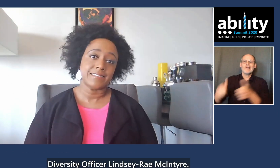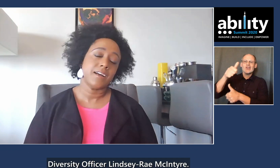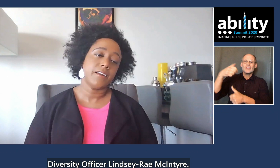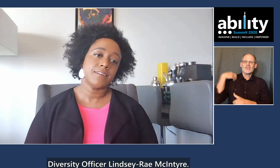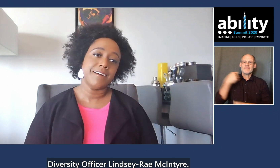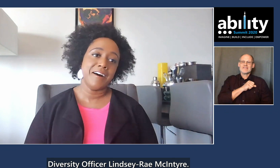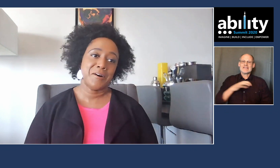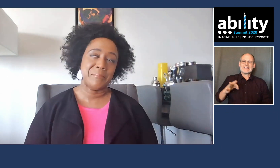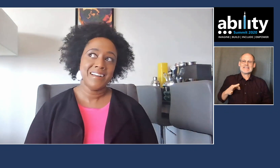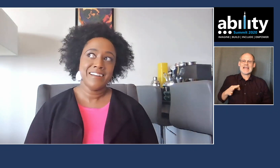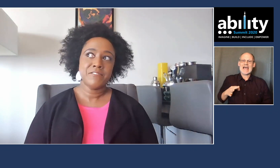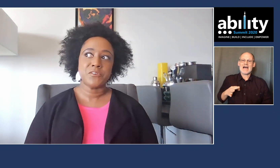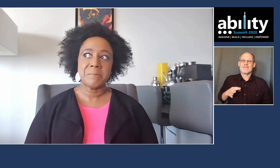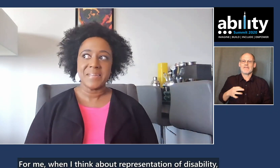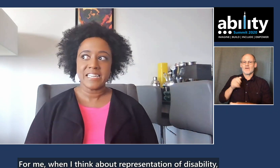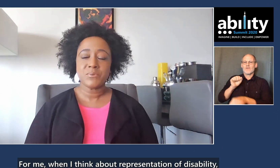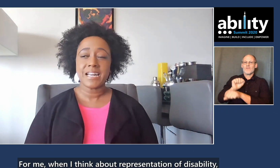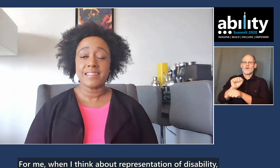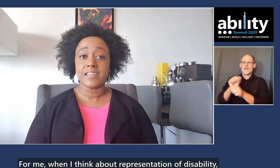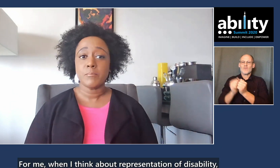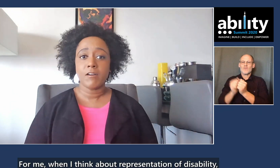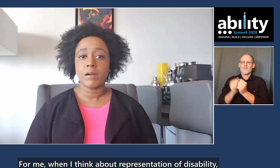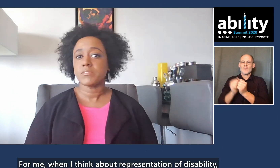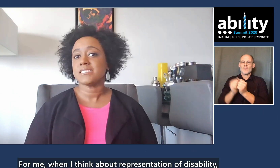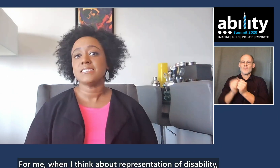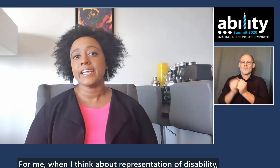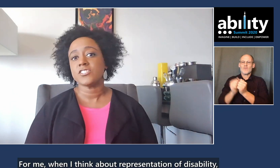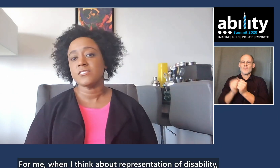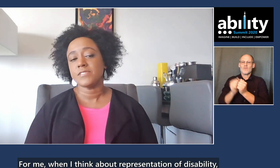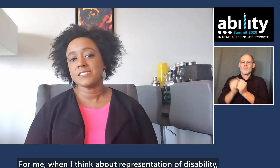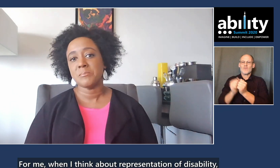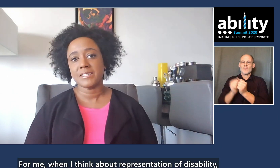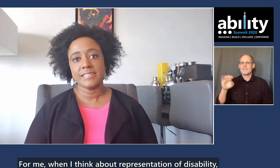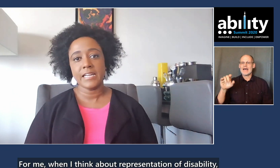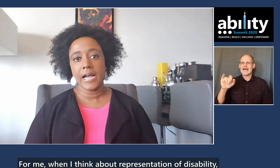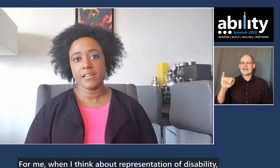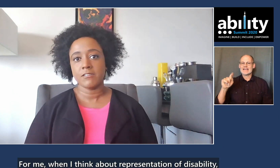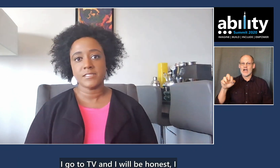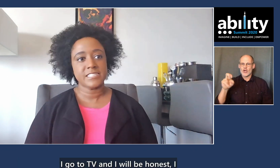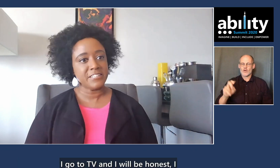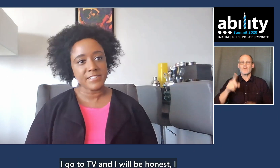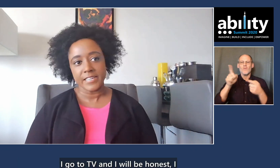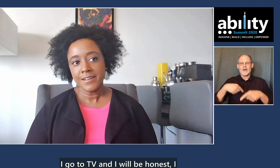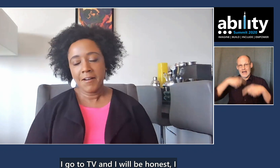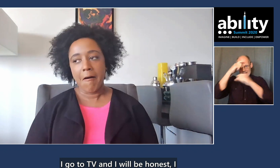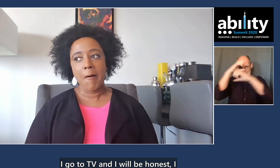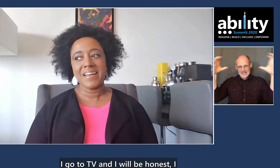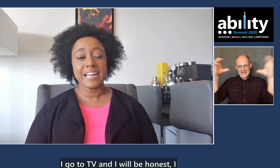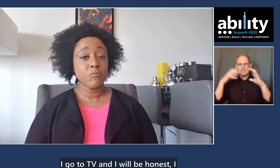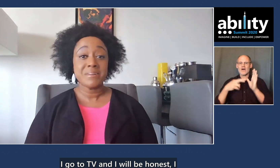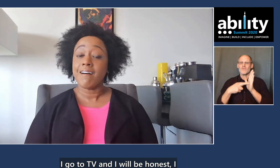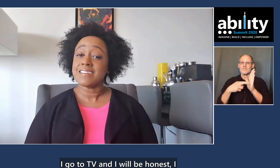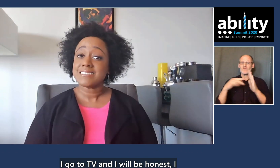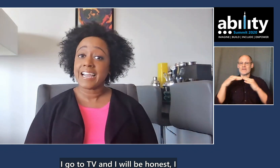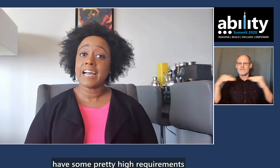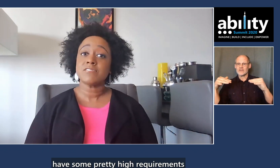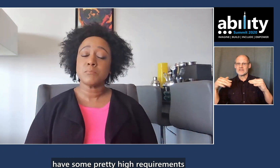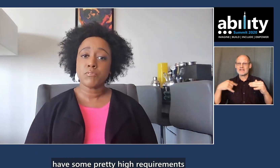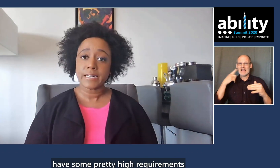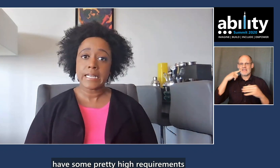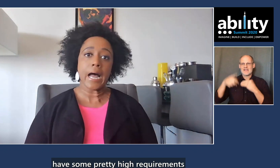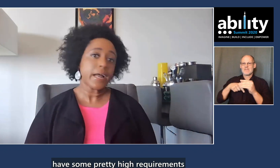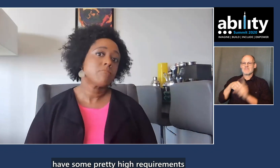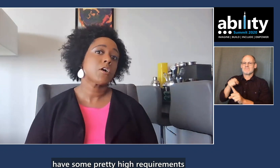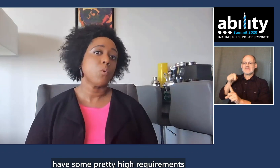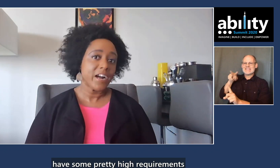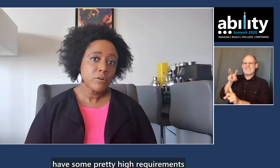Ray McIntyre. For me, when I think about representation of disability, I go to TV. And I will be honest, I have